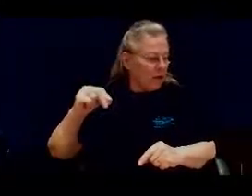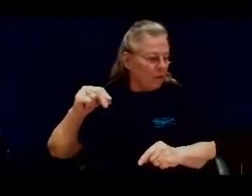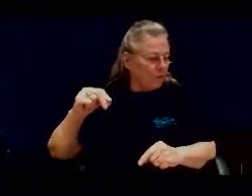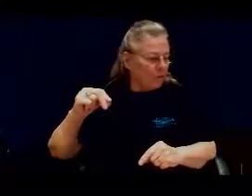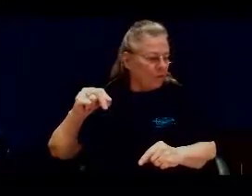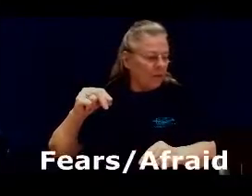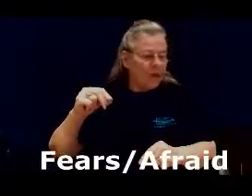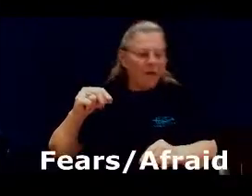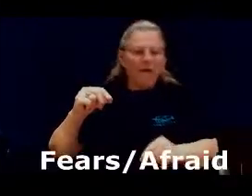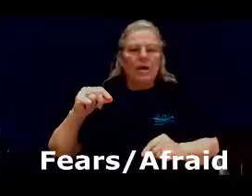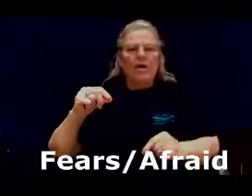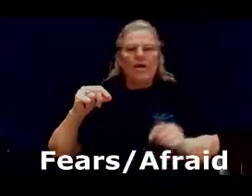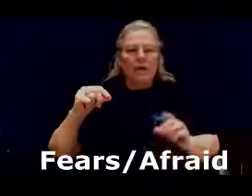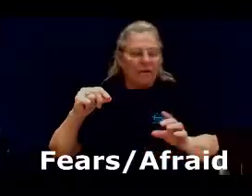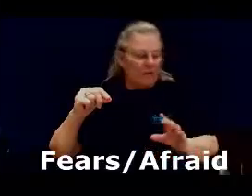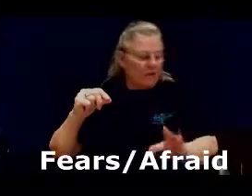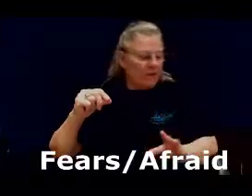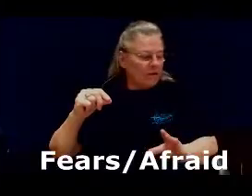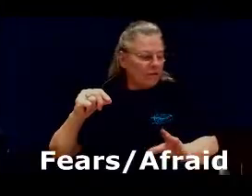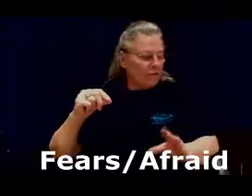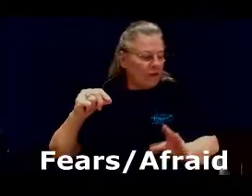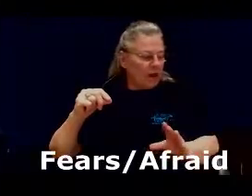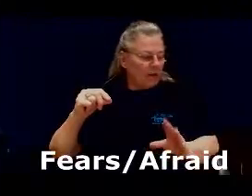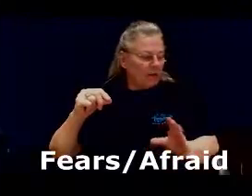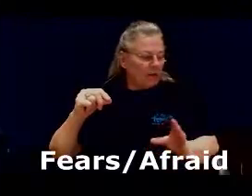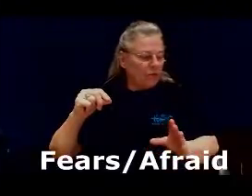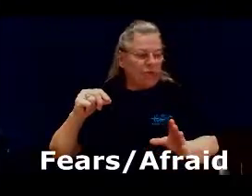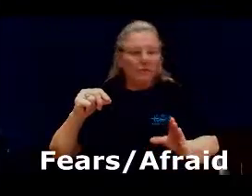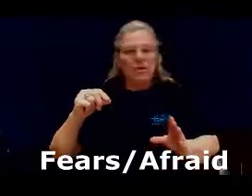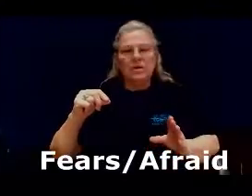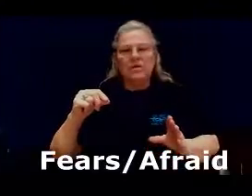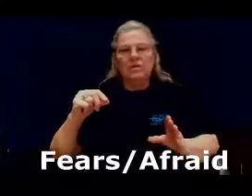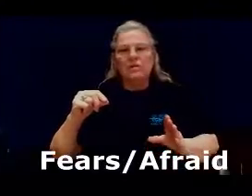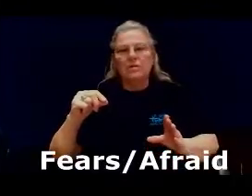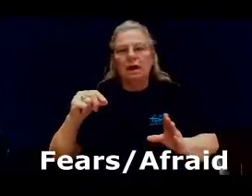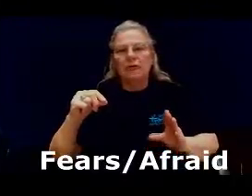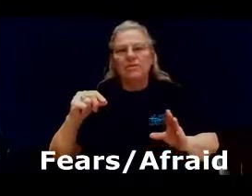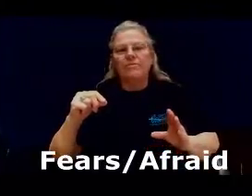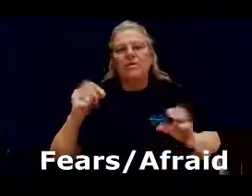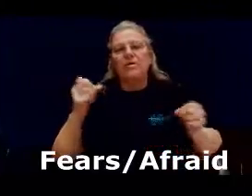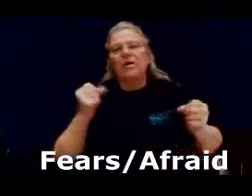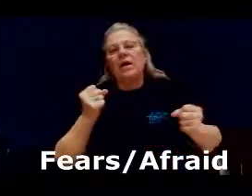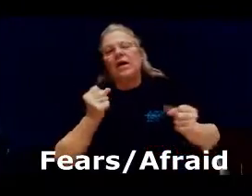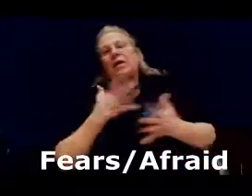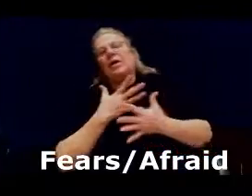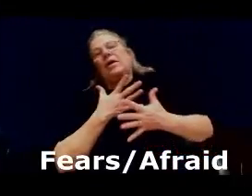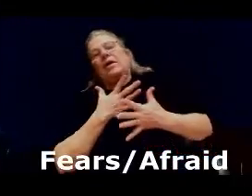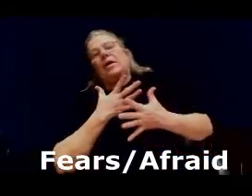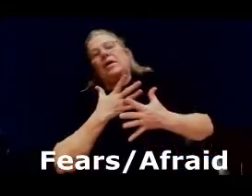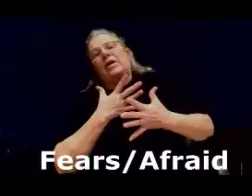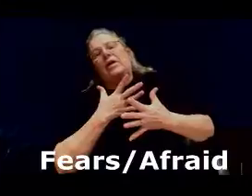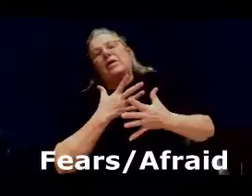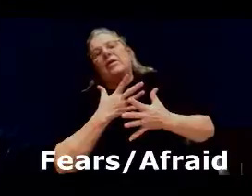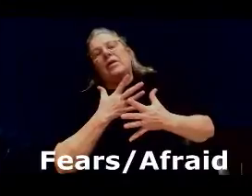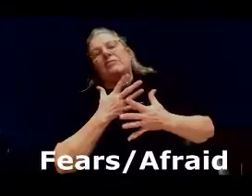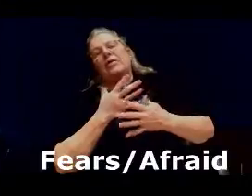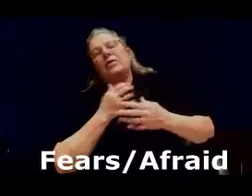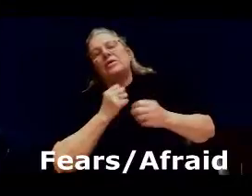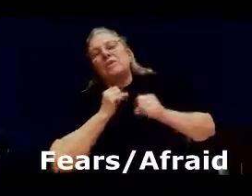No. Now fears, you have two different kinds of fear. It can be a fear this way